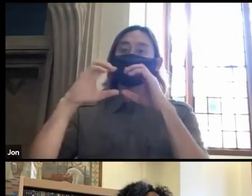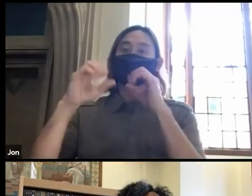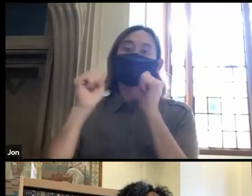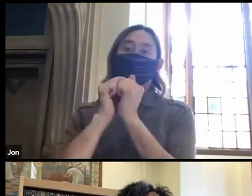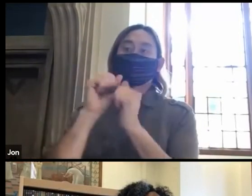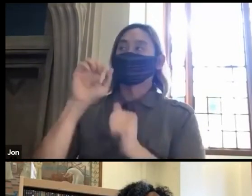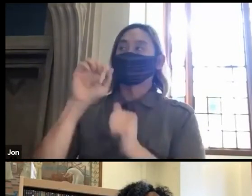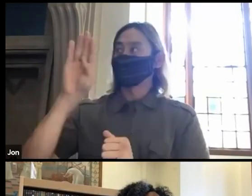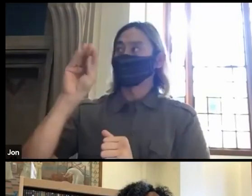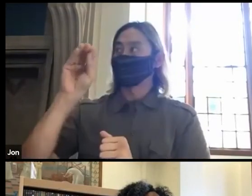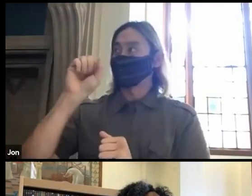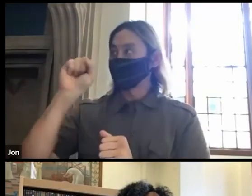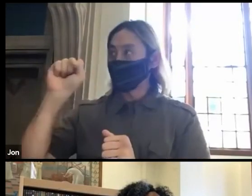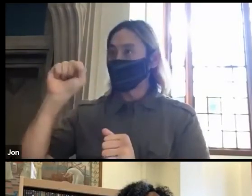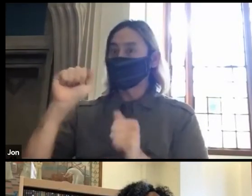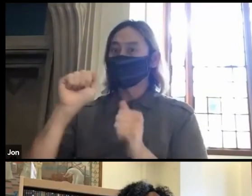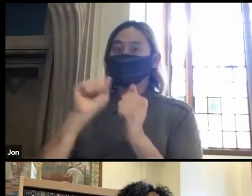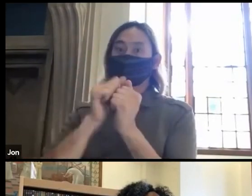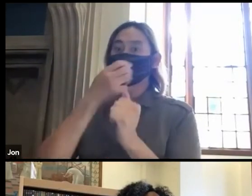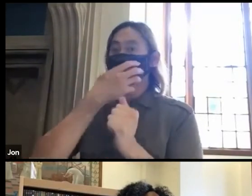is when my boss is trying to communicate with me,